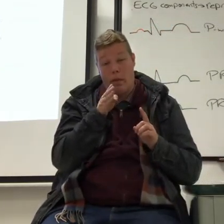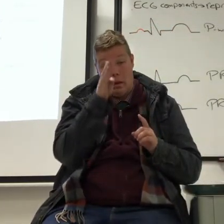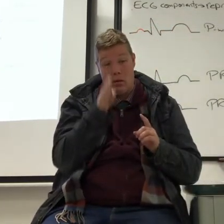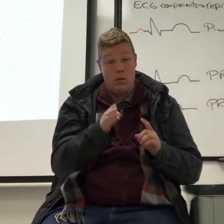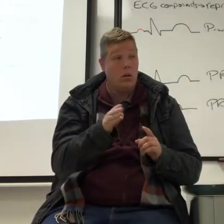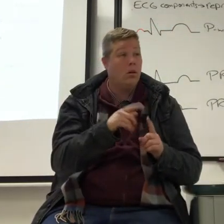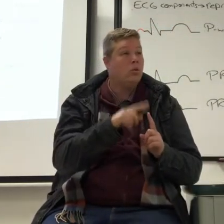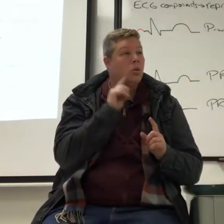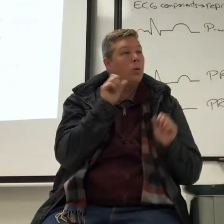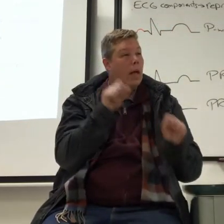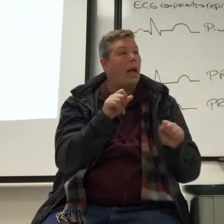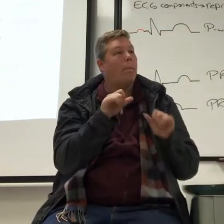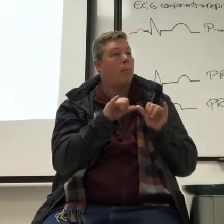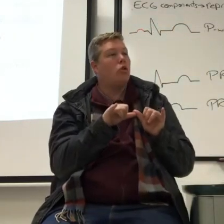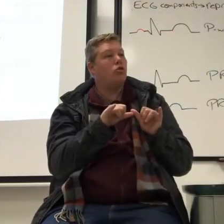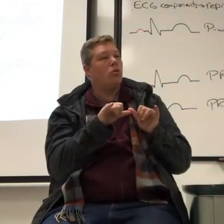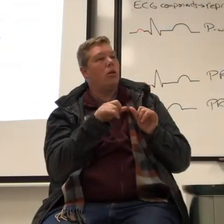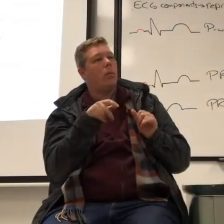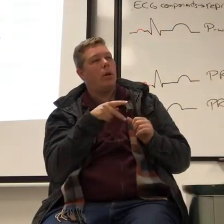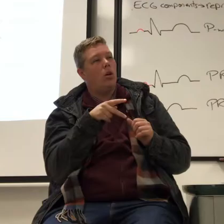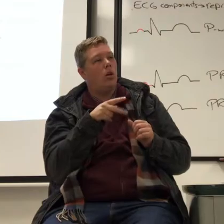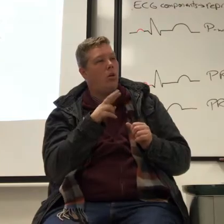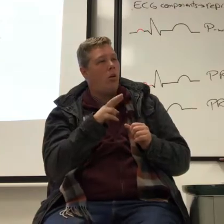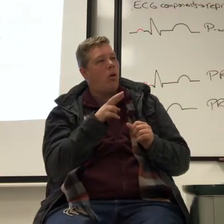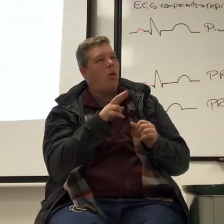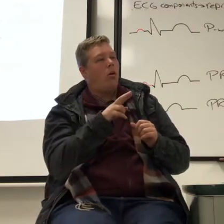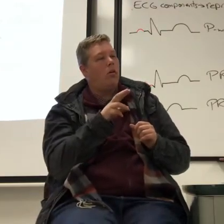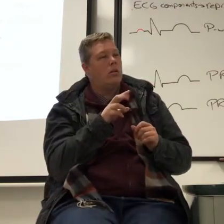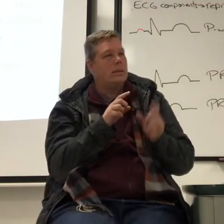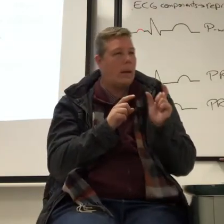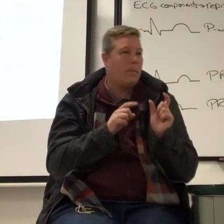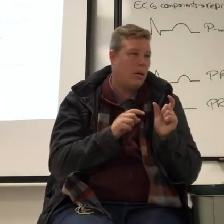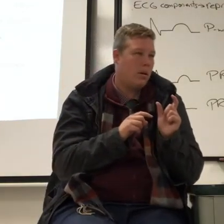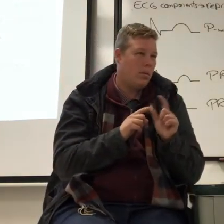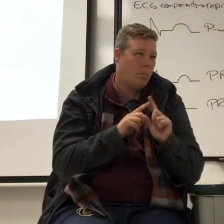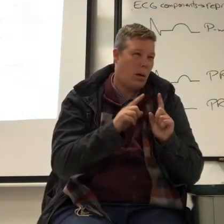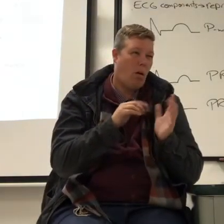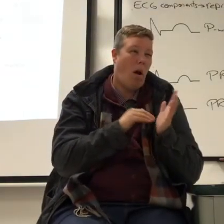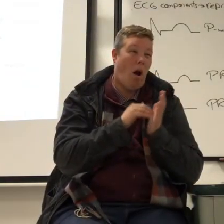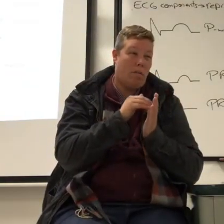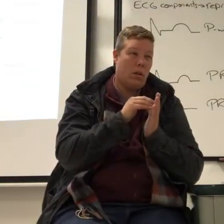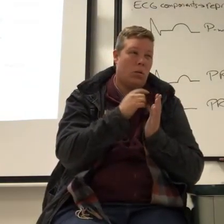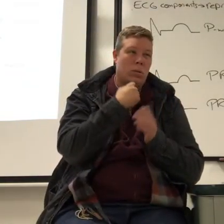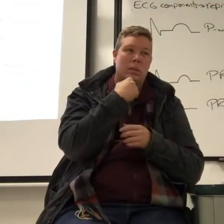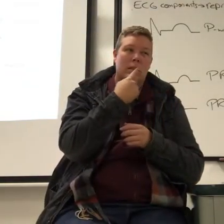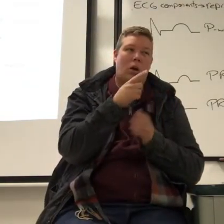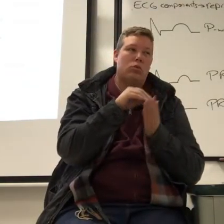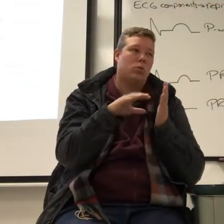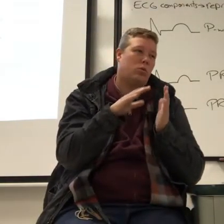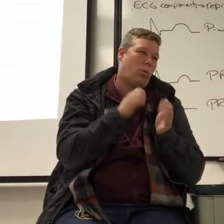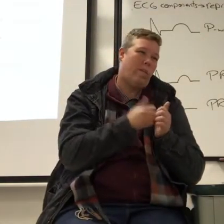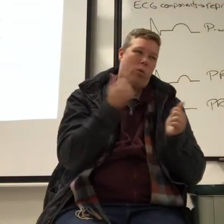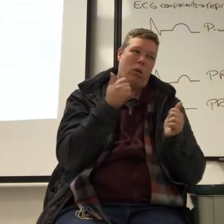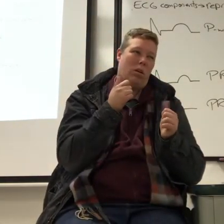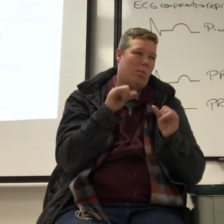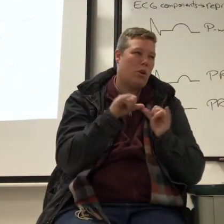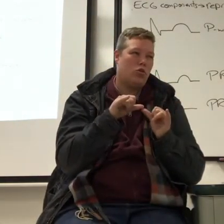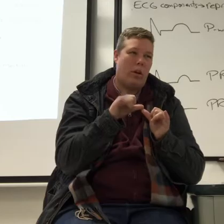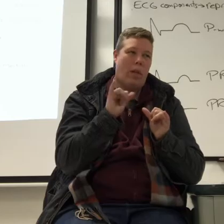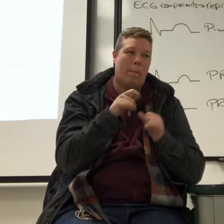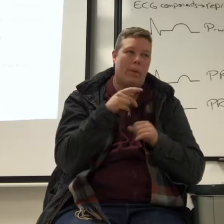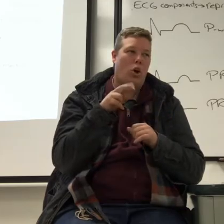estimate a conduction delay, but usually you tell students to avoid measuring the PR segment